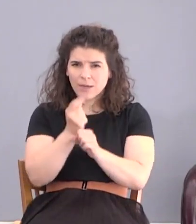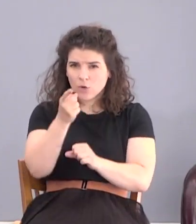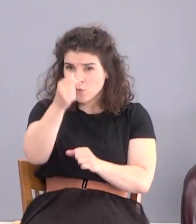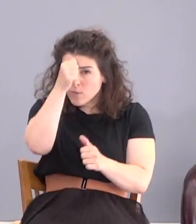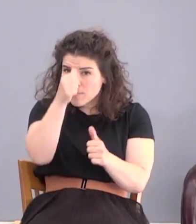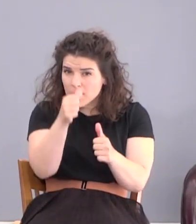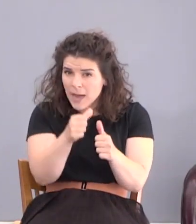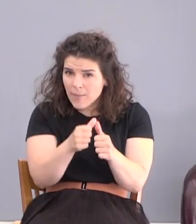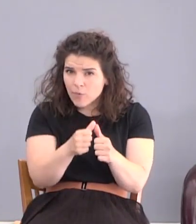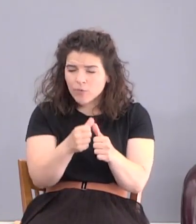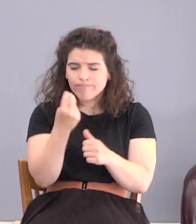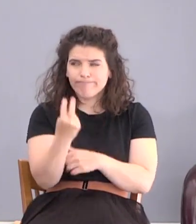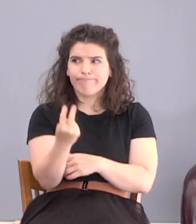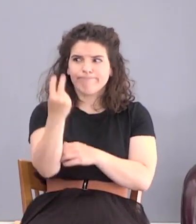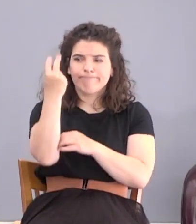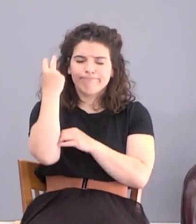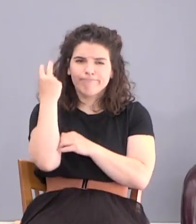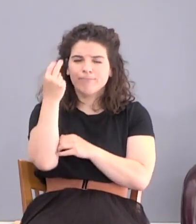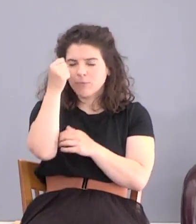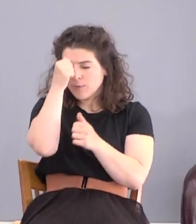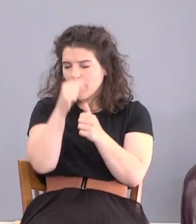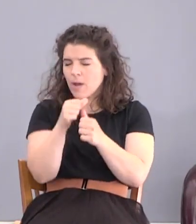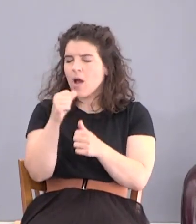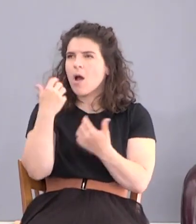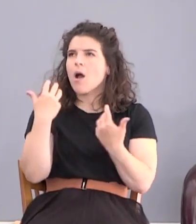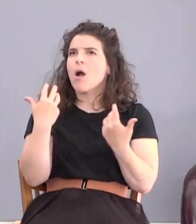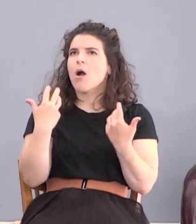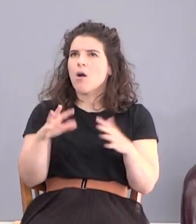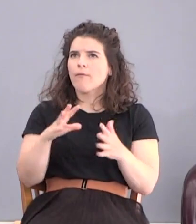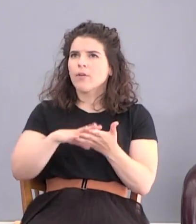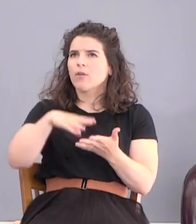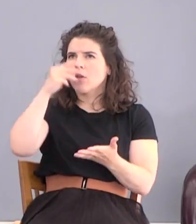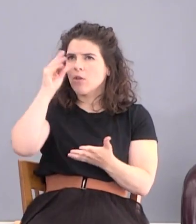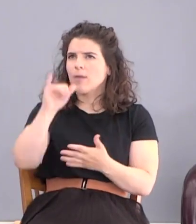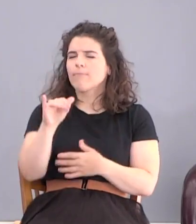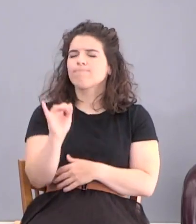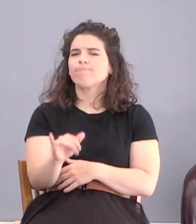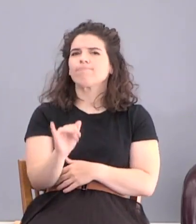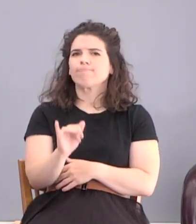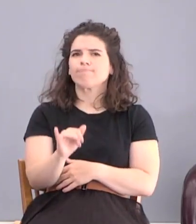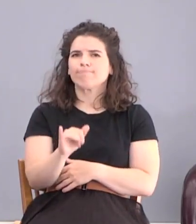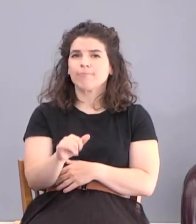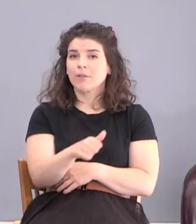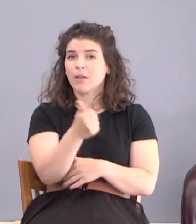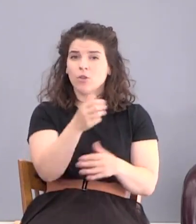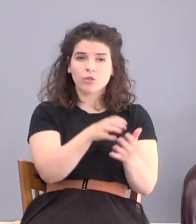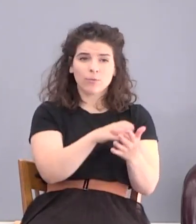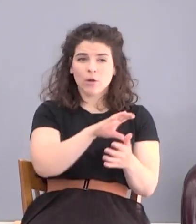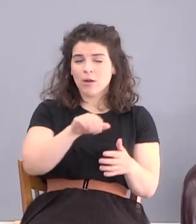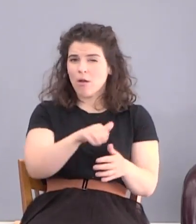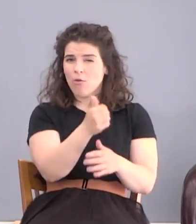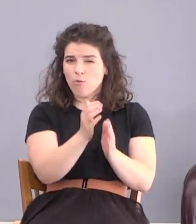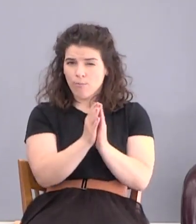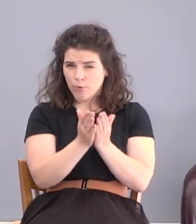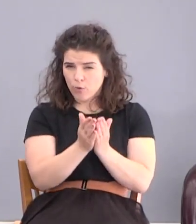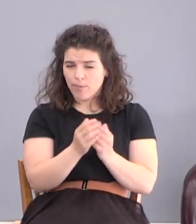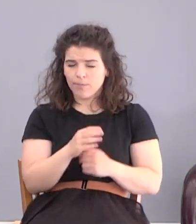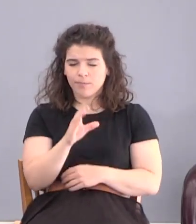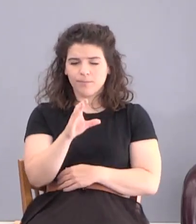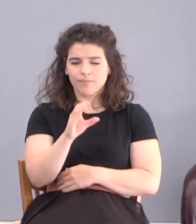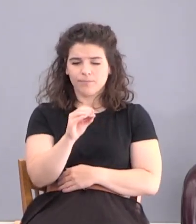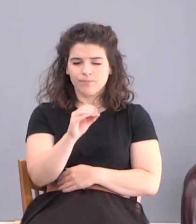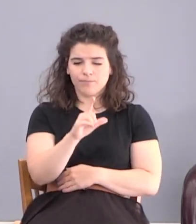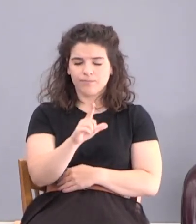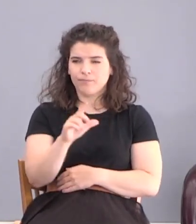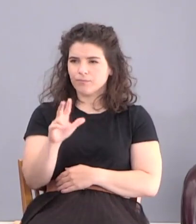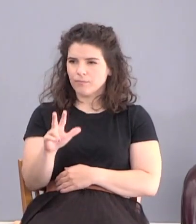make you think about things you've previously learned in the other chapters and in the other books. And so in Colossians chapter 3